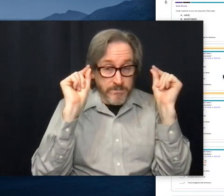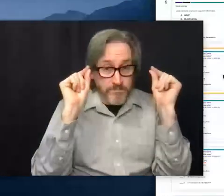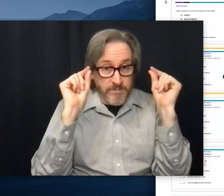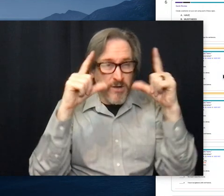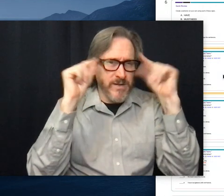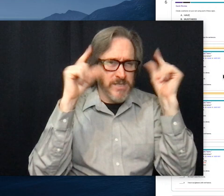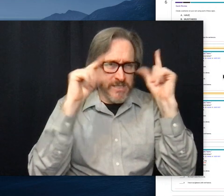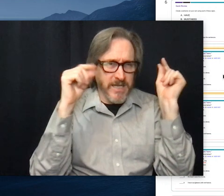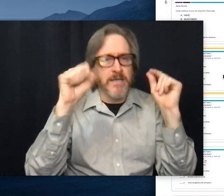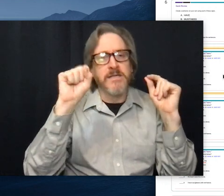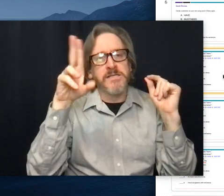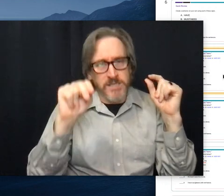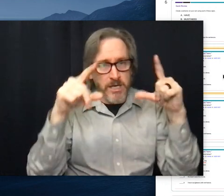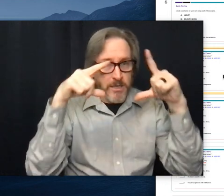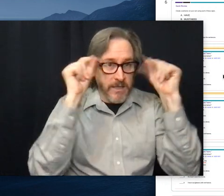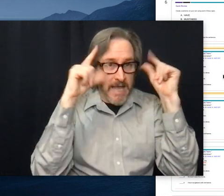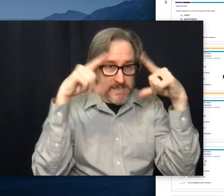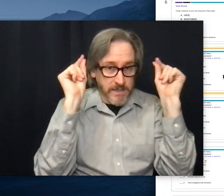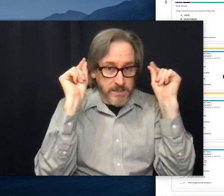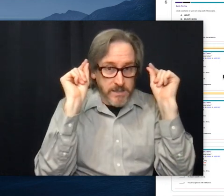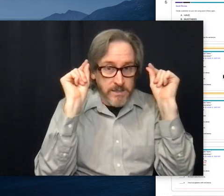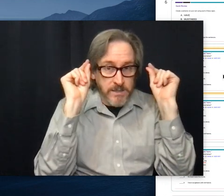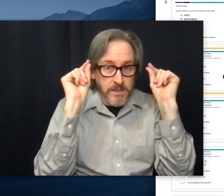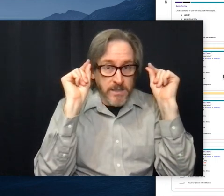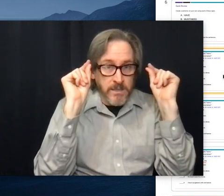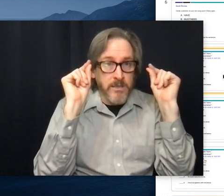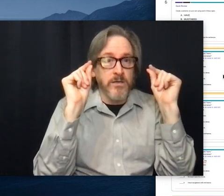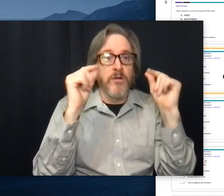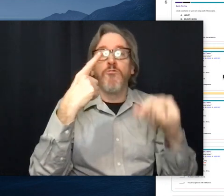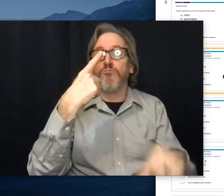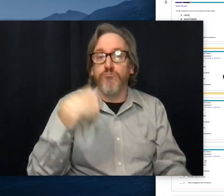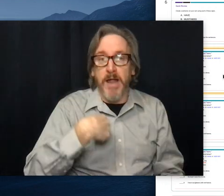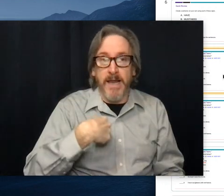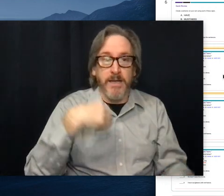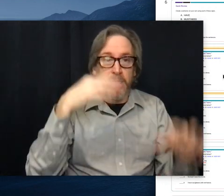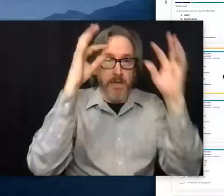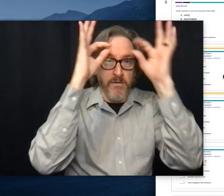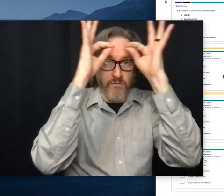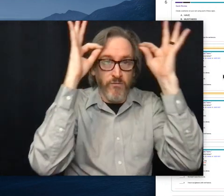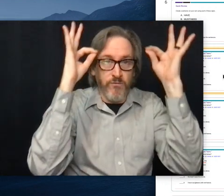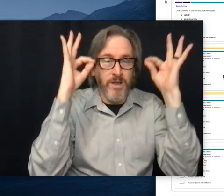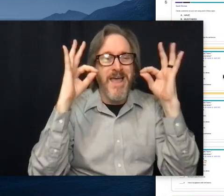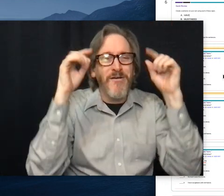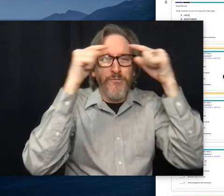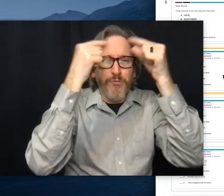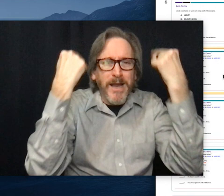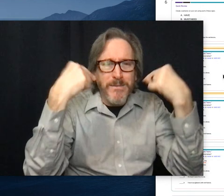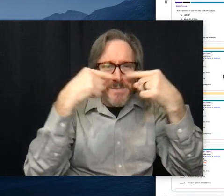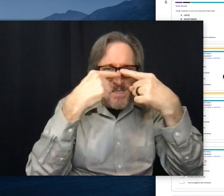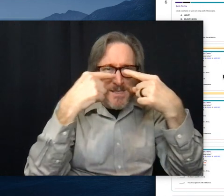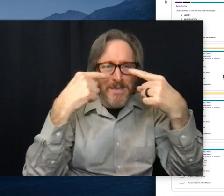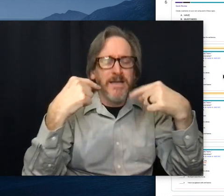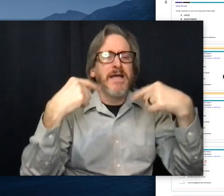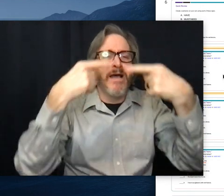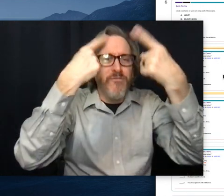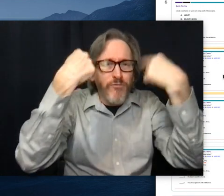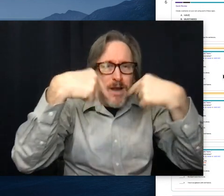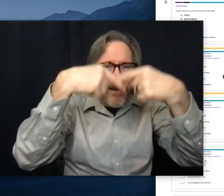sunglasses, and oftentimes it's like sunglasses, red